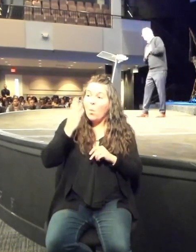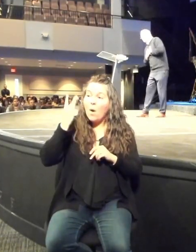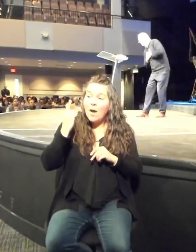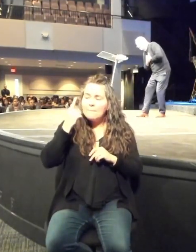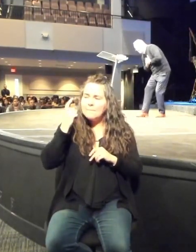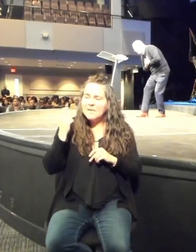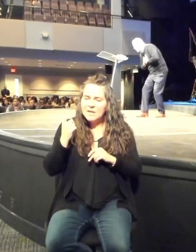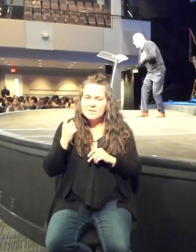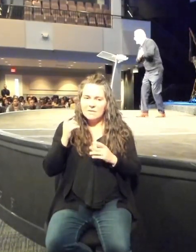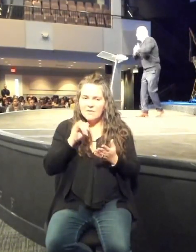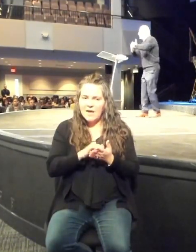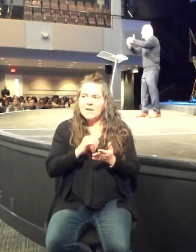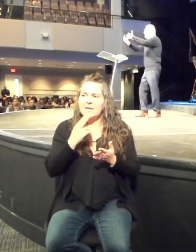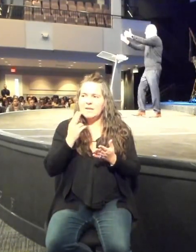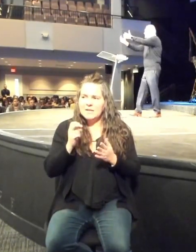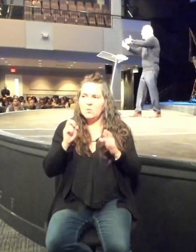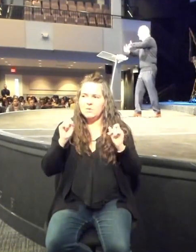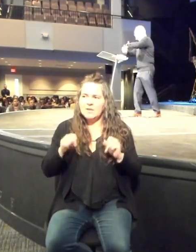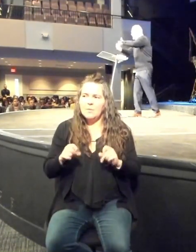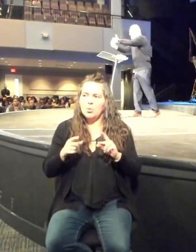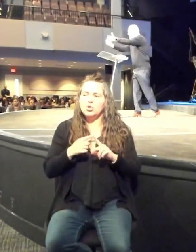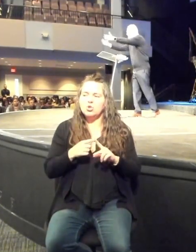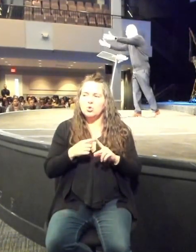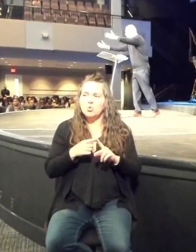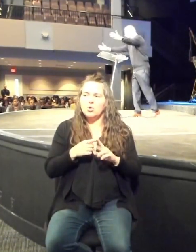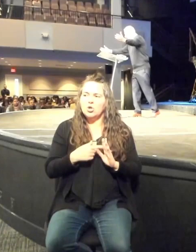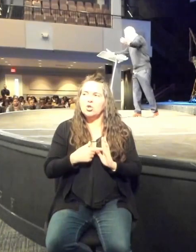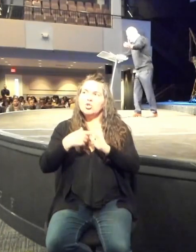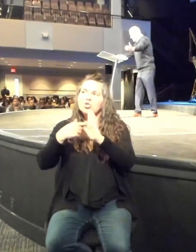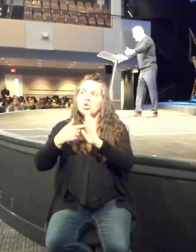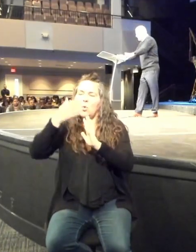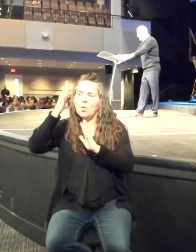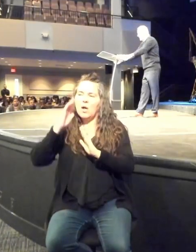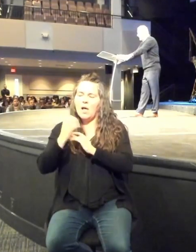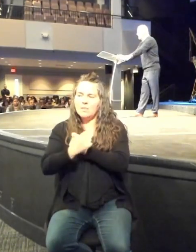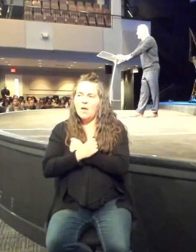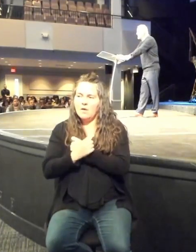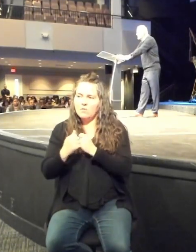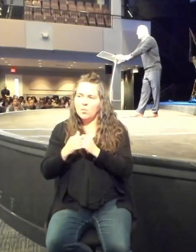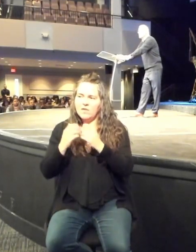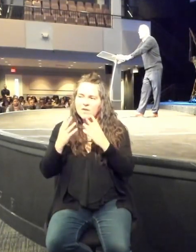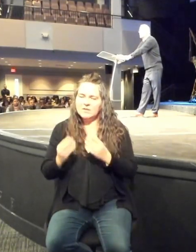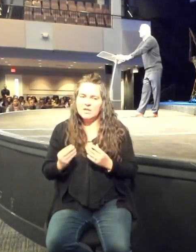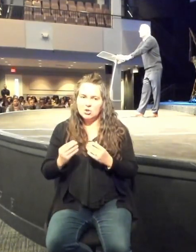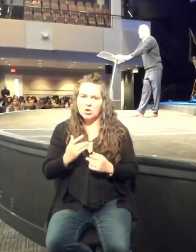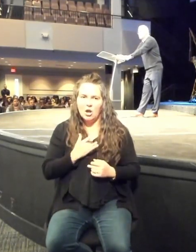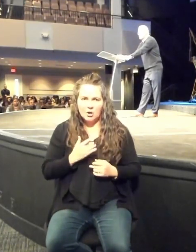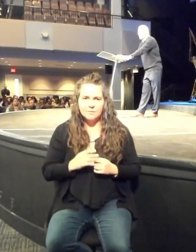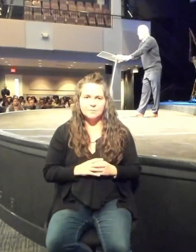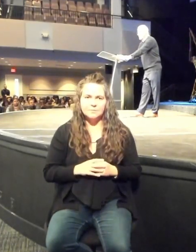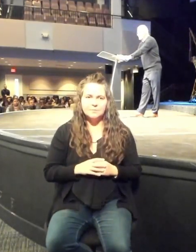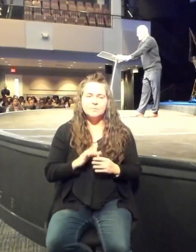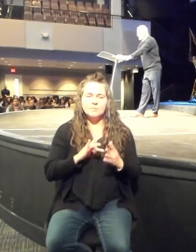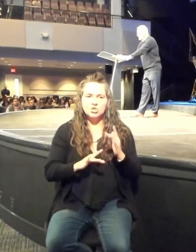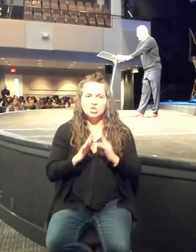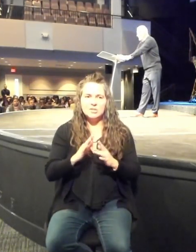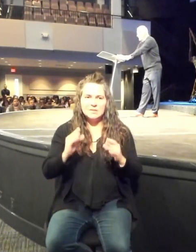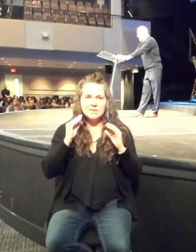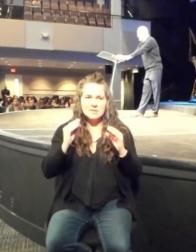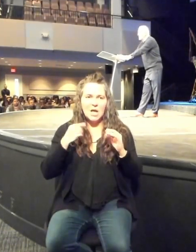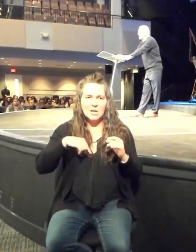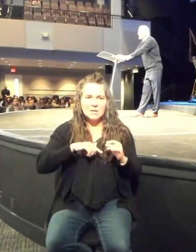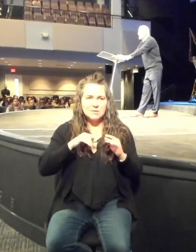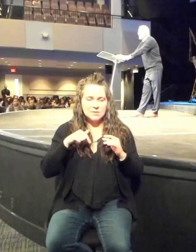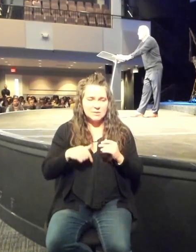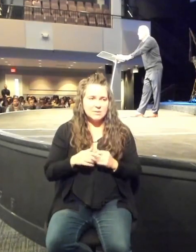that, he was able to love God in return with a tender heart. Jesus taught us this. Amen.